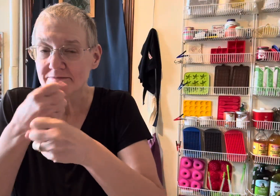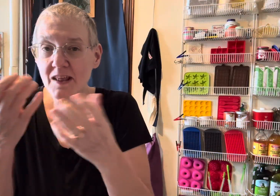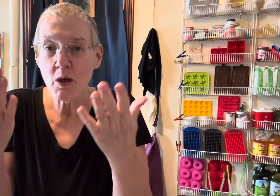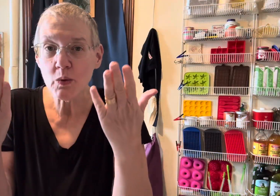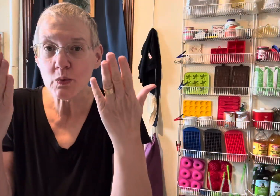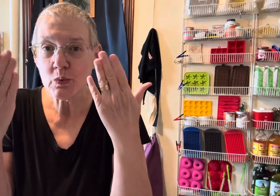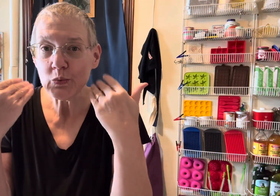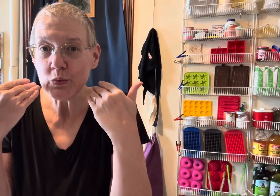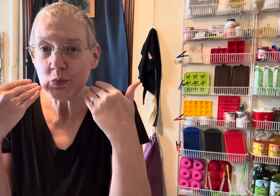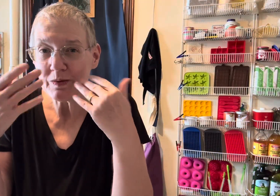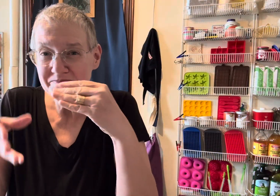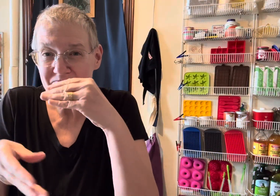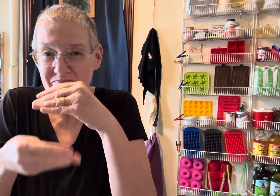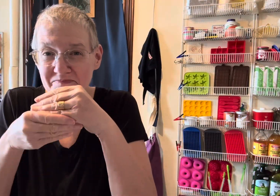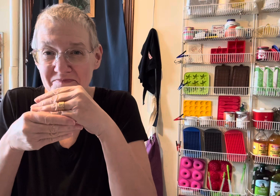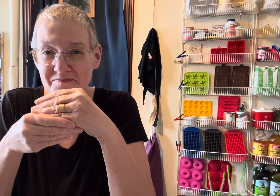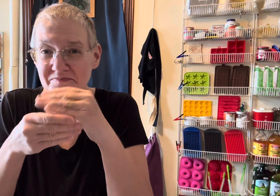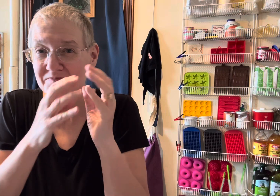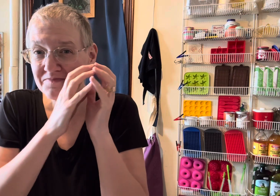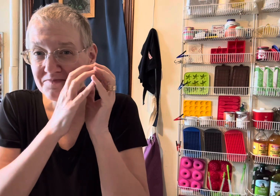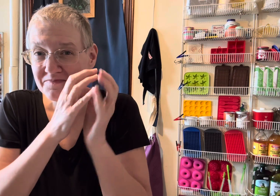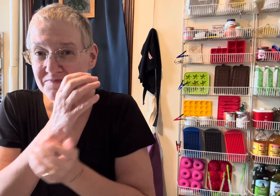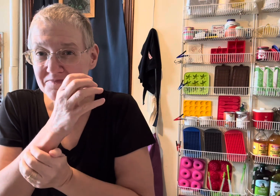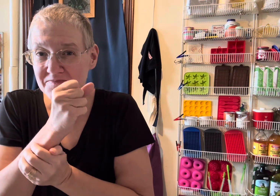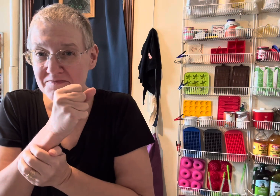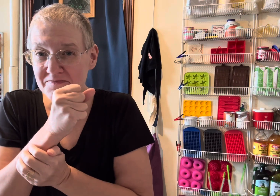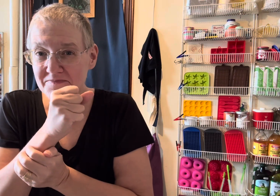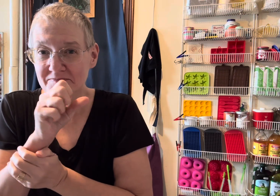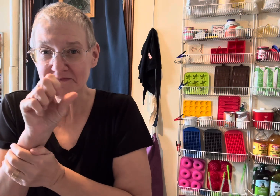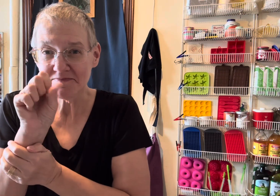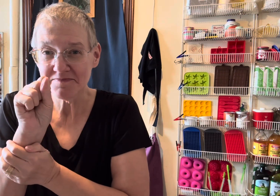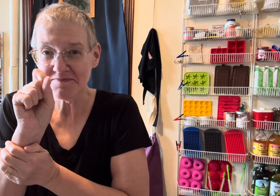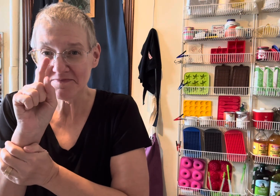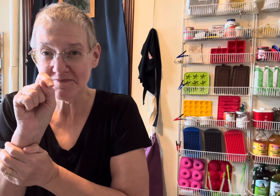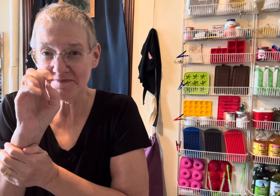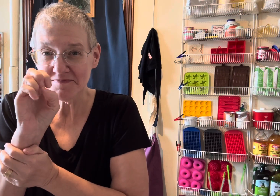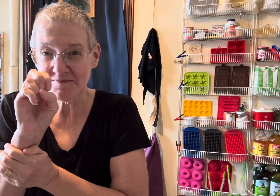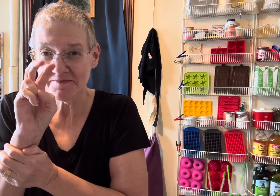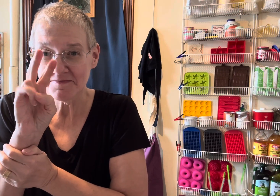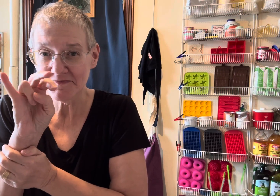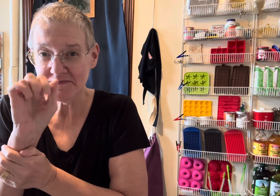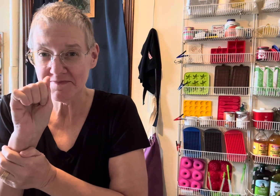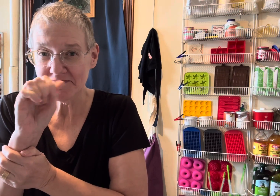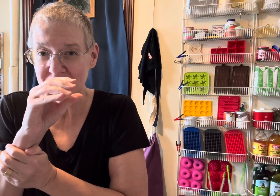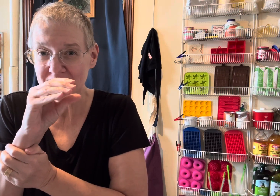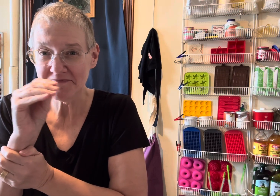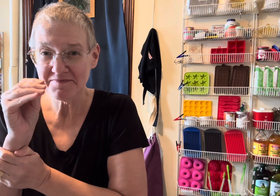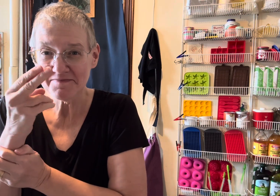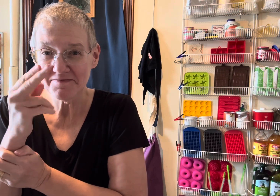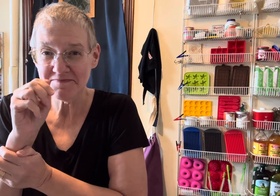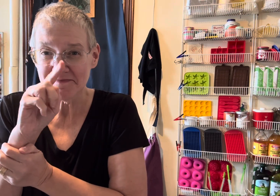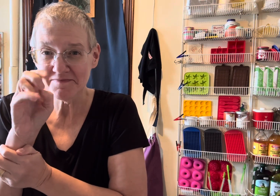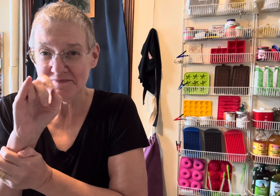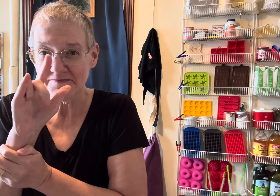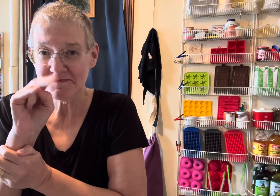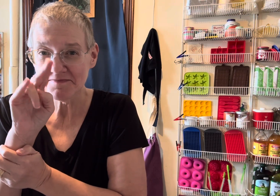The morning coffee is cool, so let's add the coconut milk, the stevia, and the hazelnut oil.